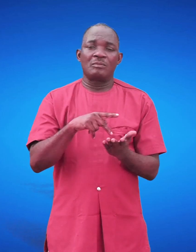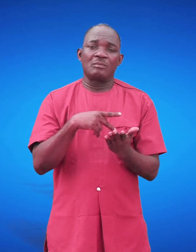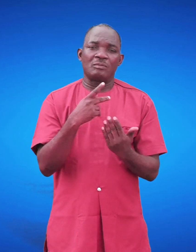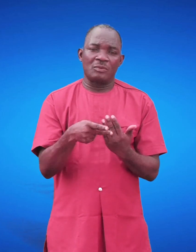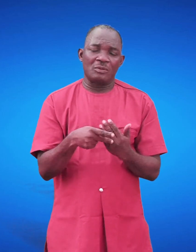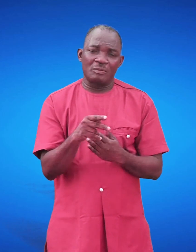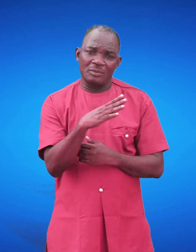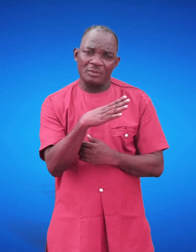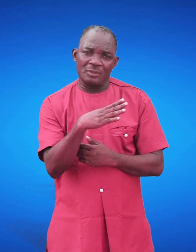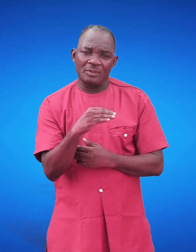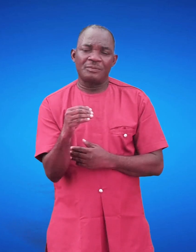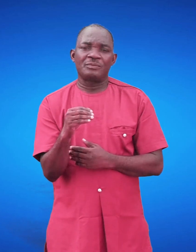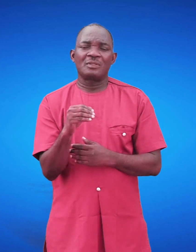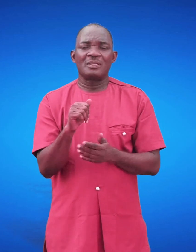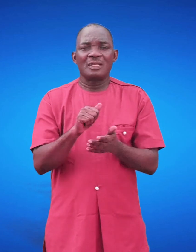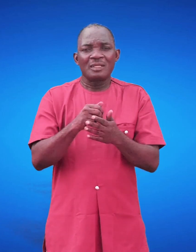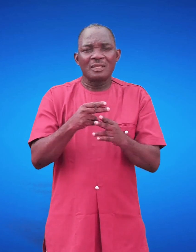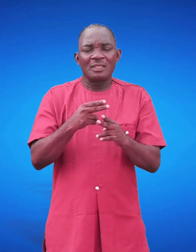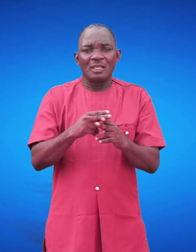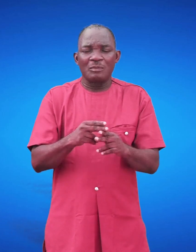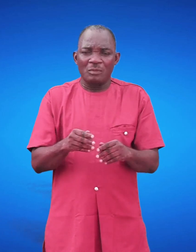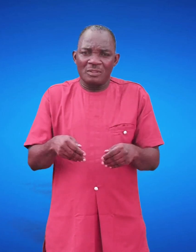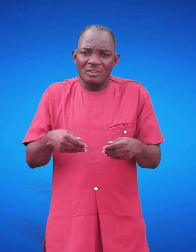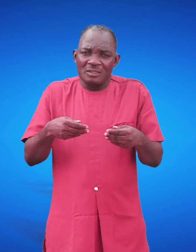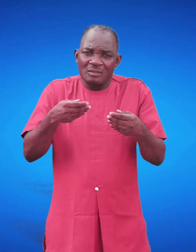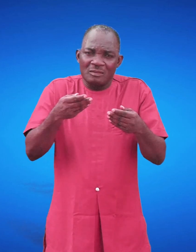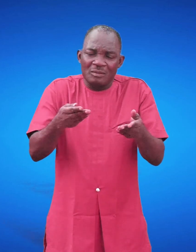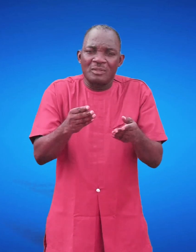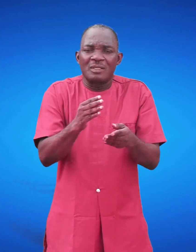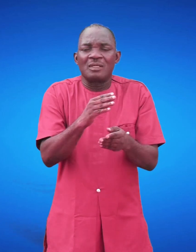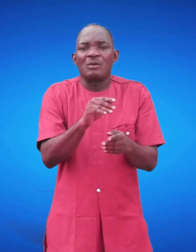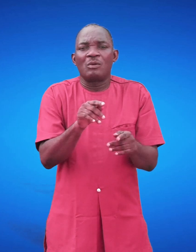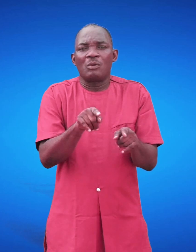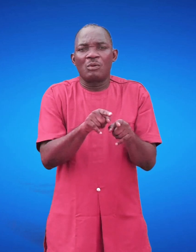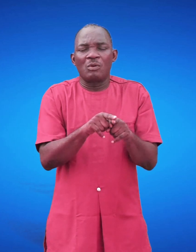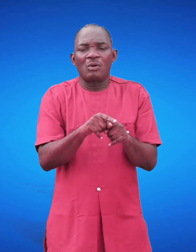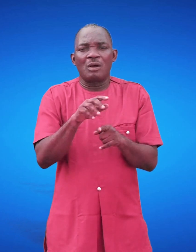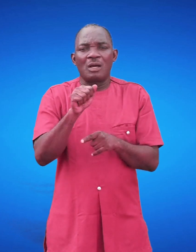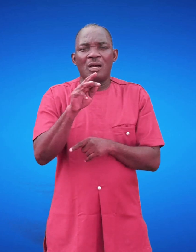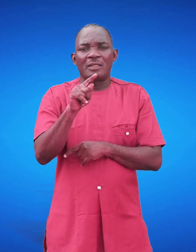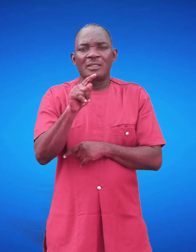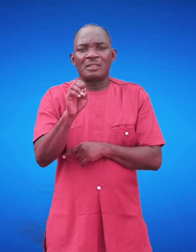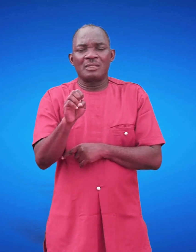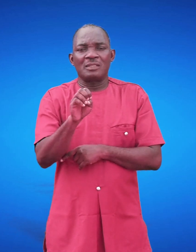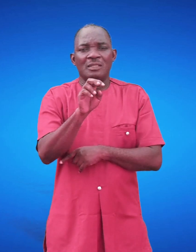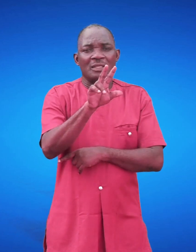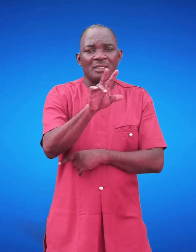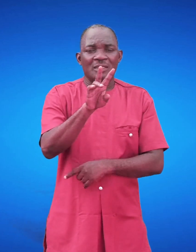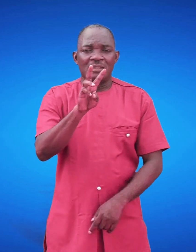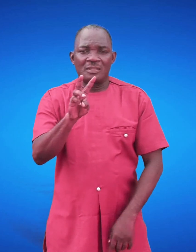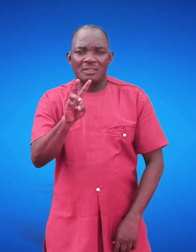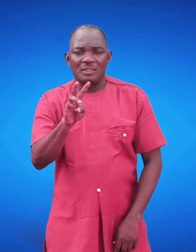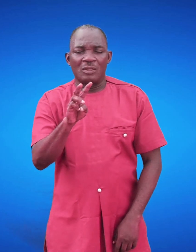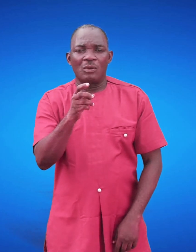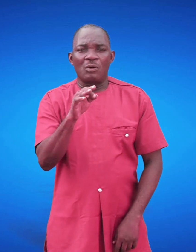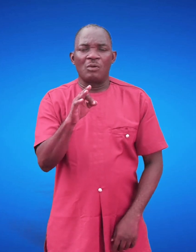and its core deliverables are Article 36 of the